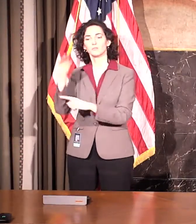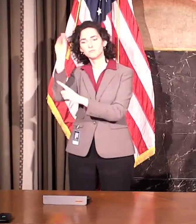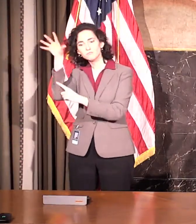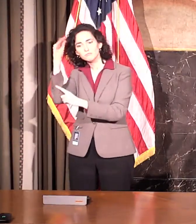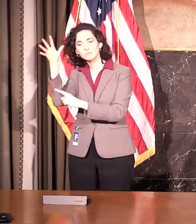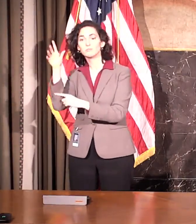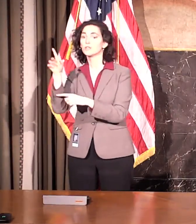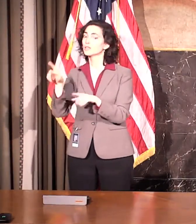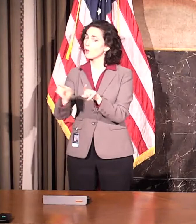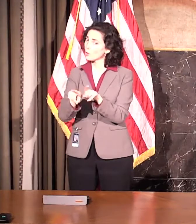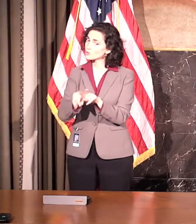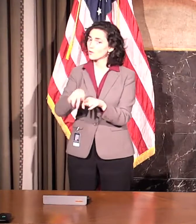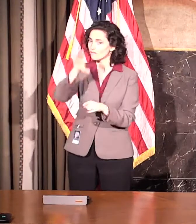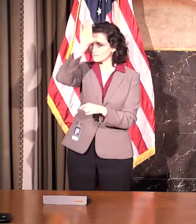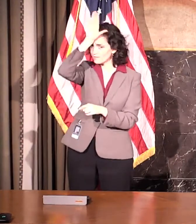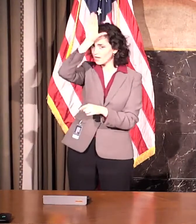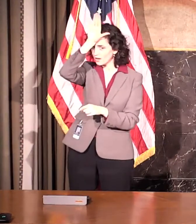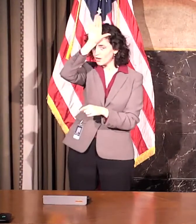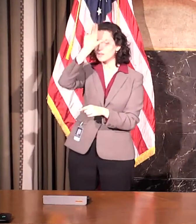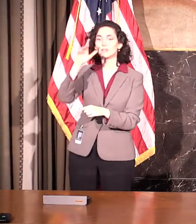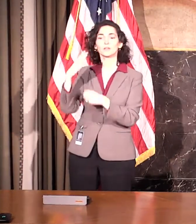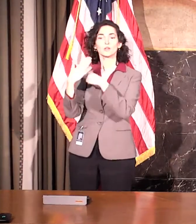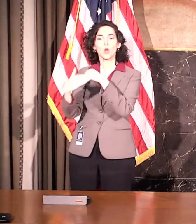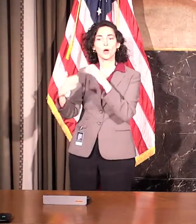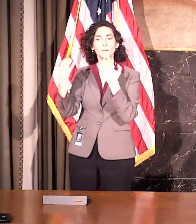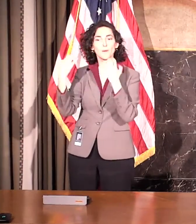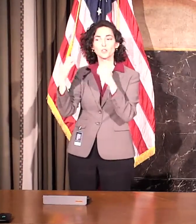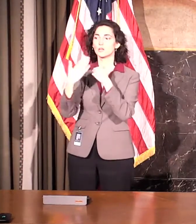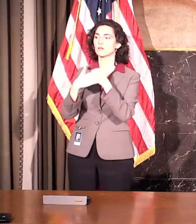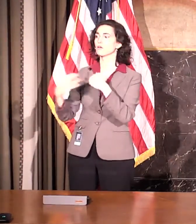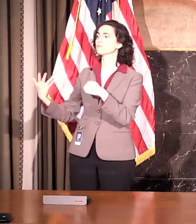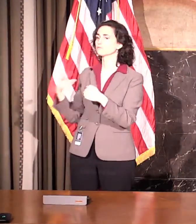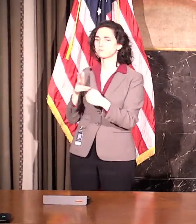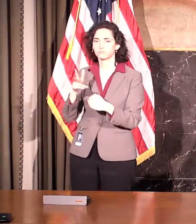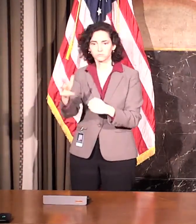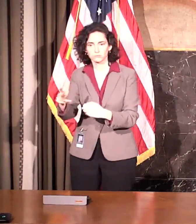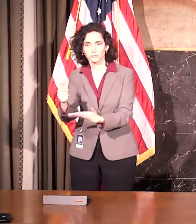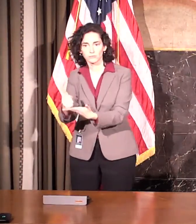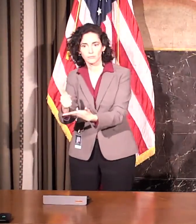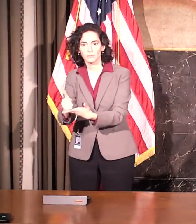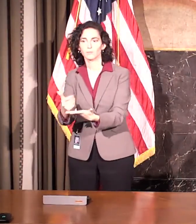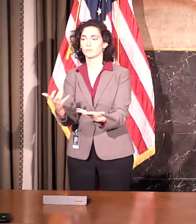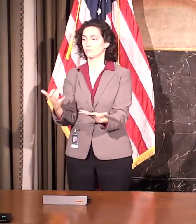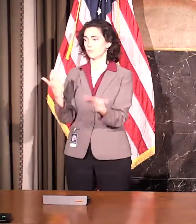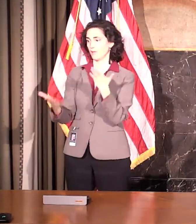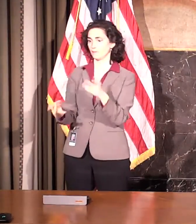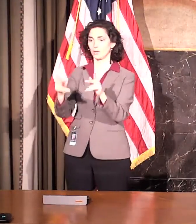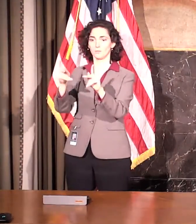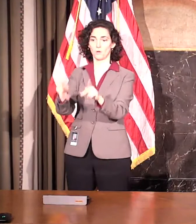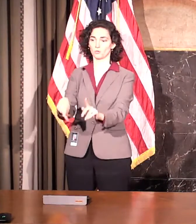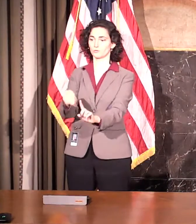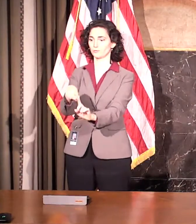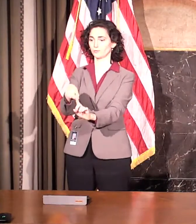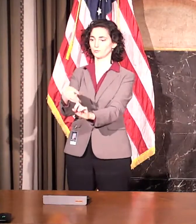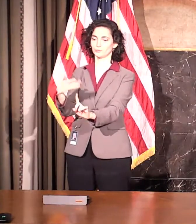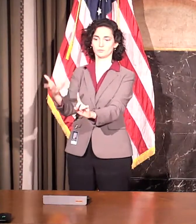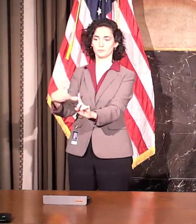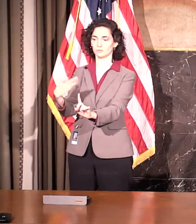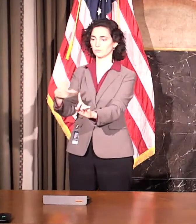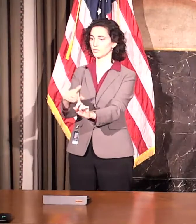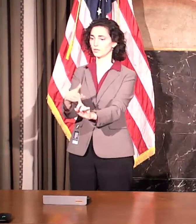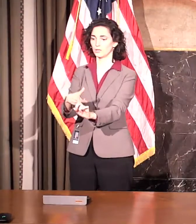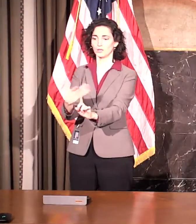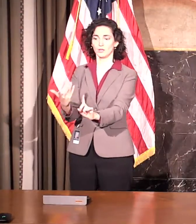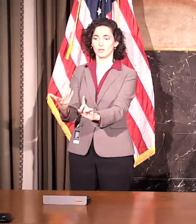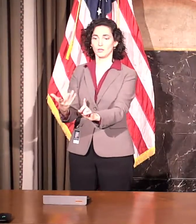make emergency calls, many of those related to individuals who are having